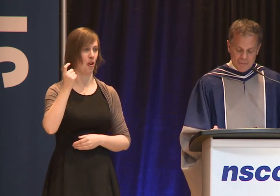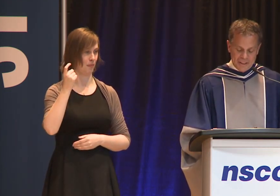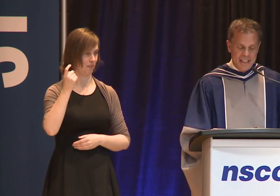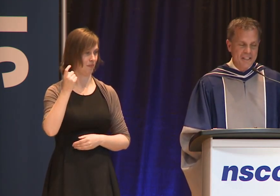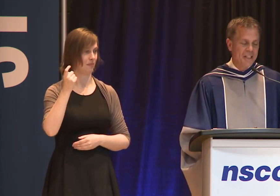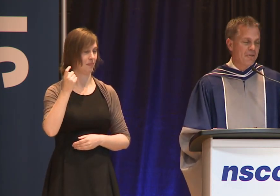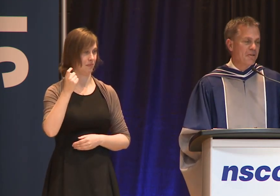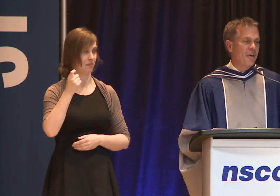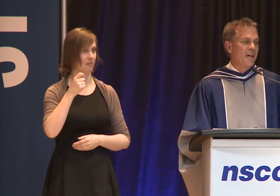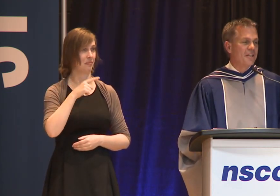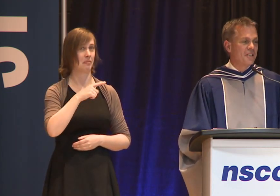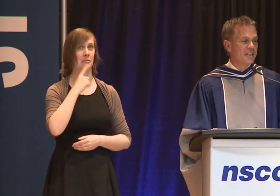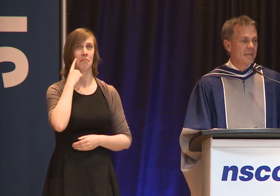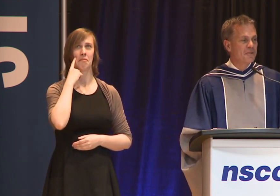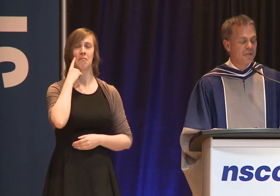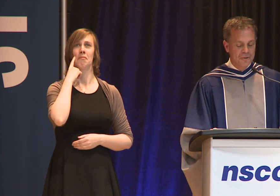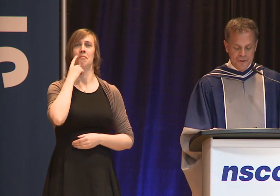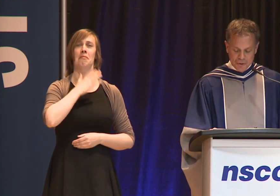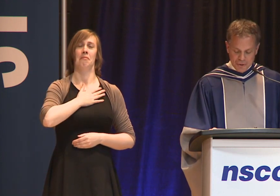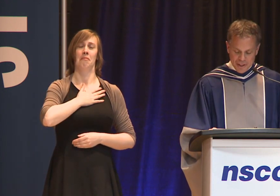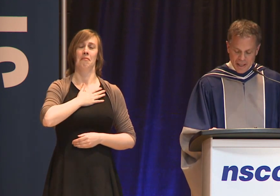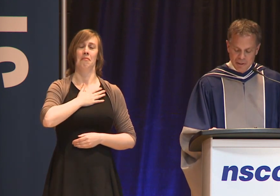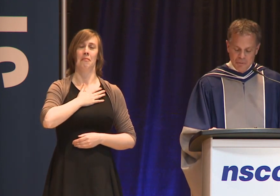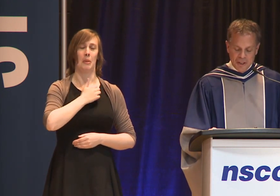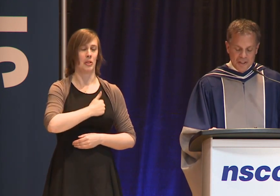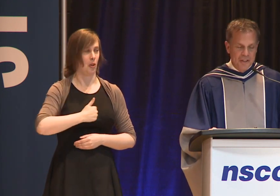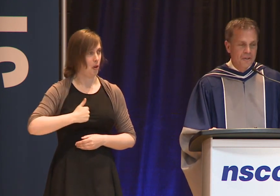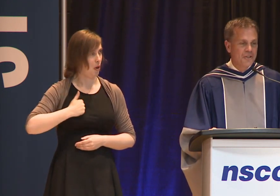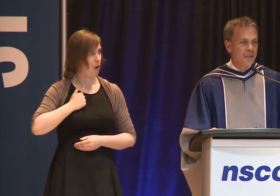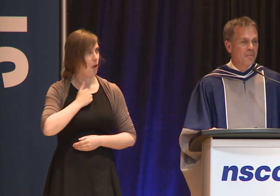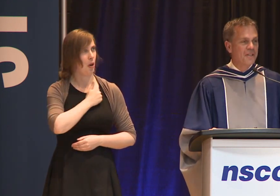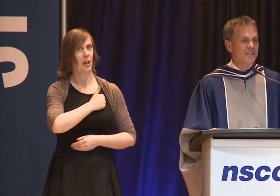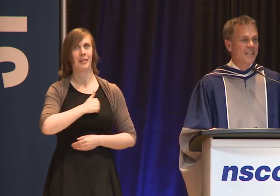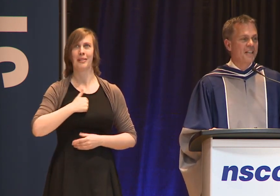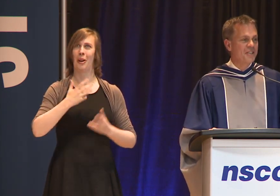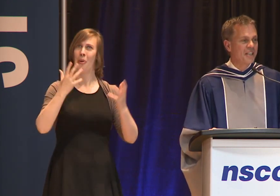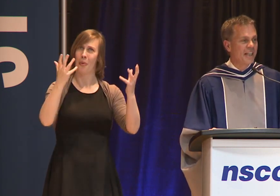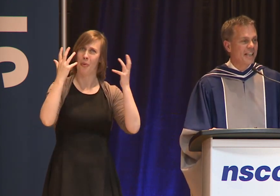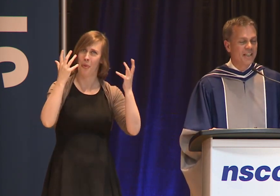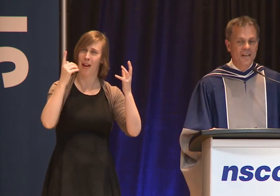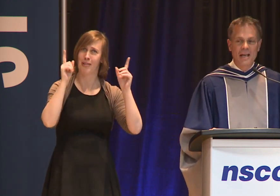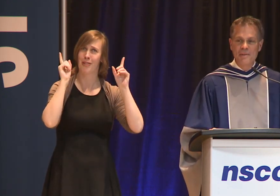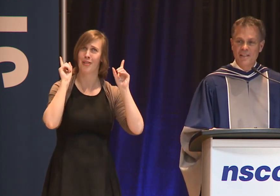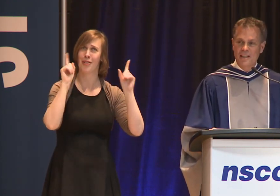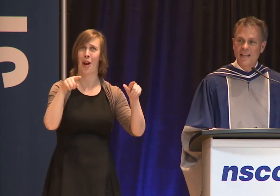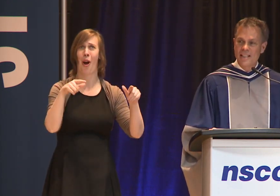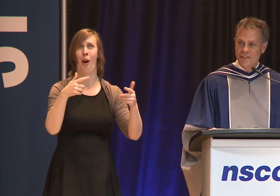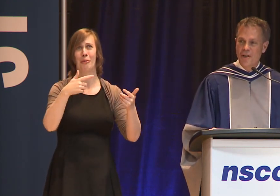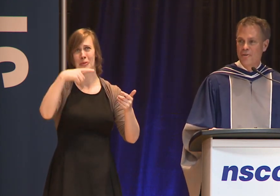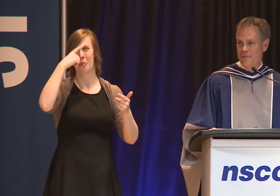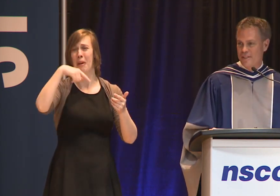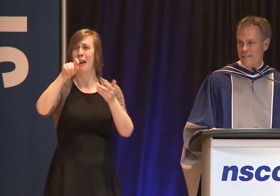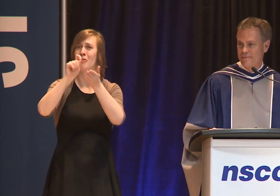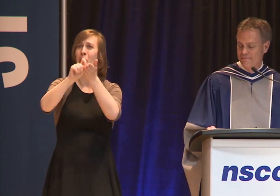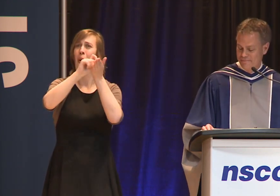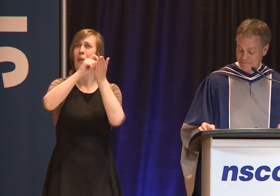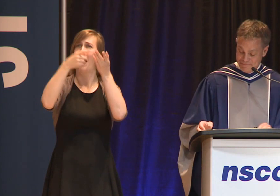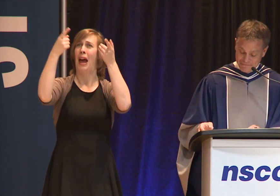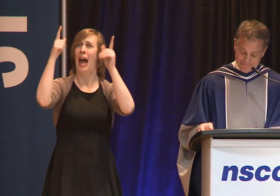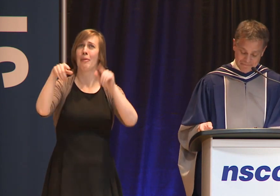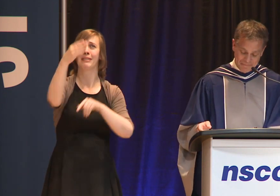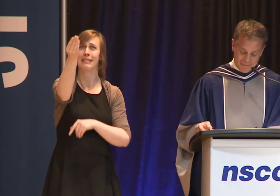she almost had a tear in her eye and she said, I'm so sorry, I really wanted to go to your presentation. Can I get a copy of the class